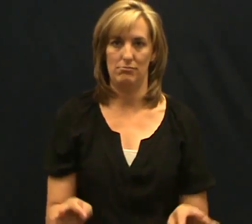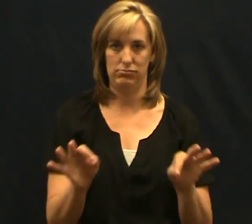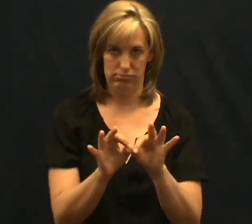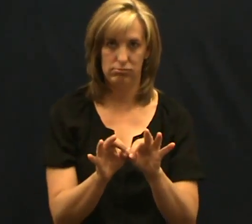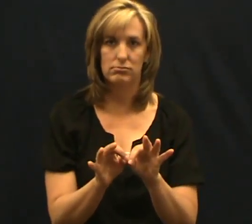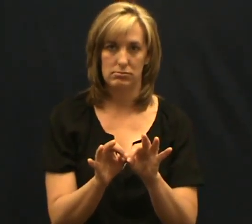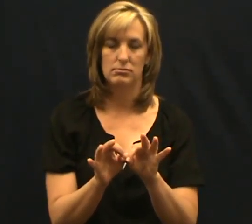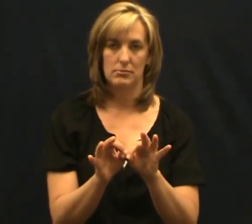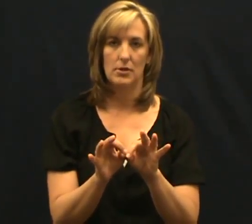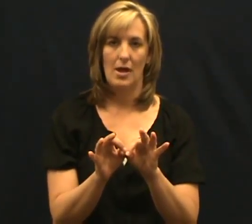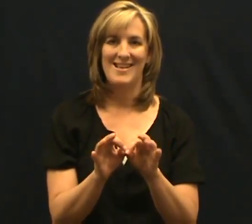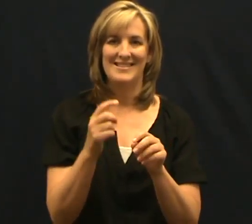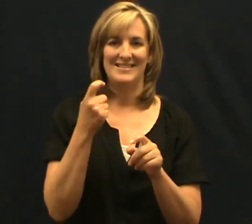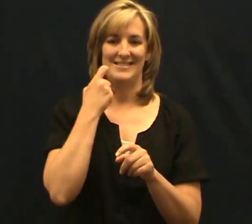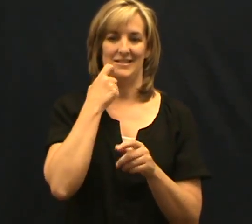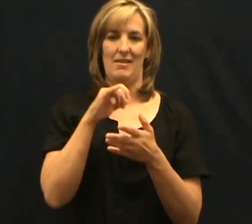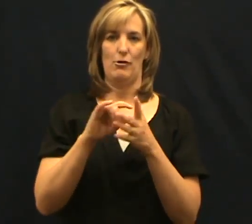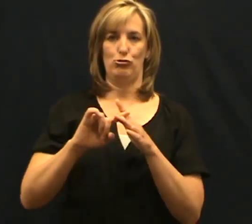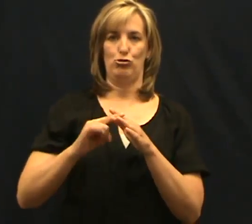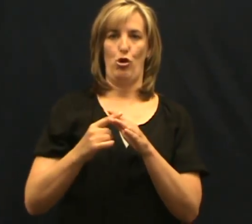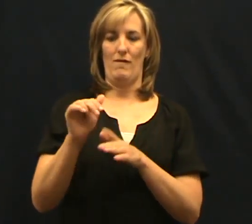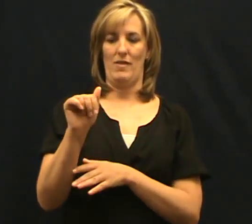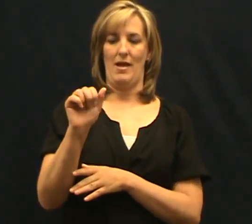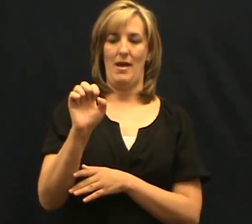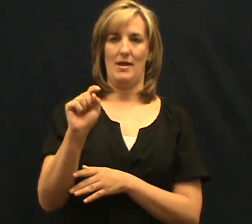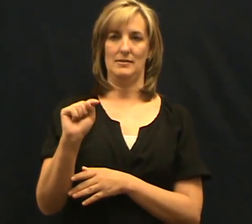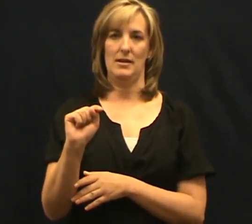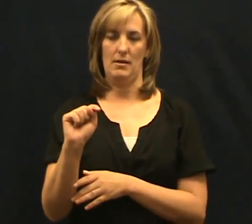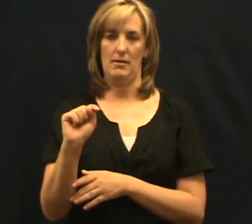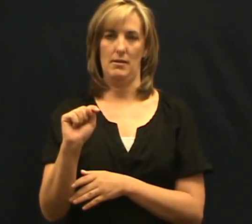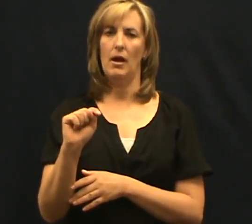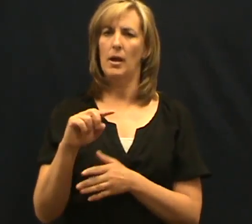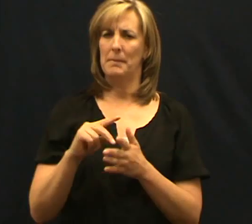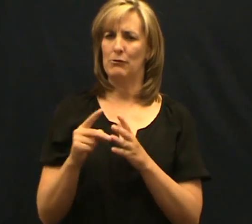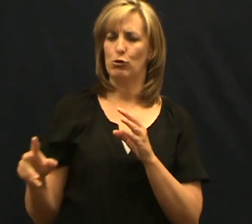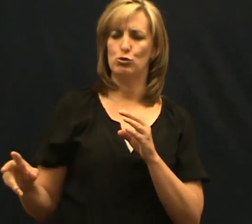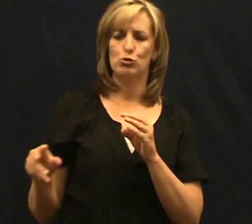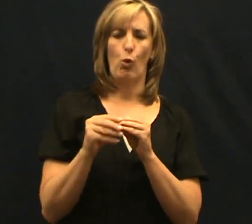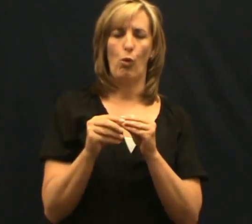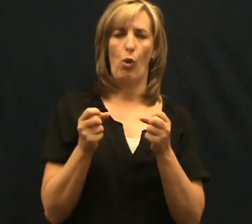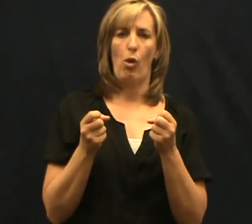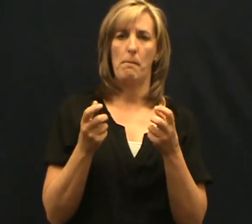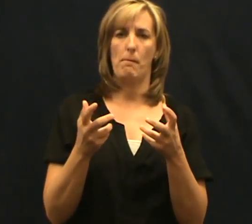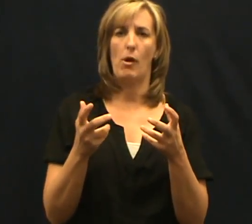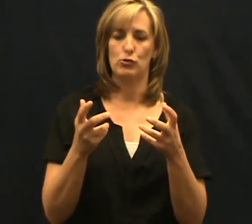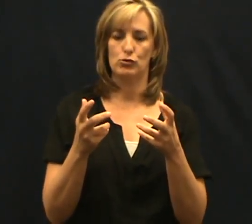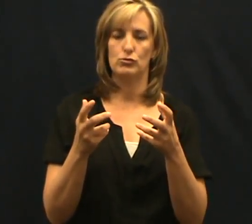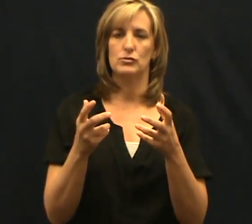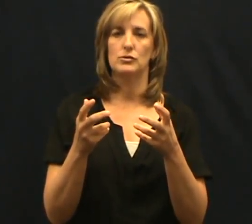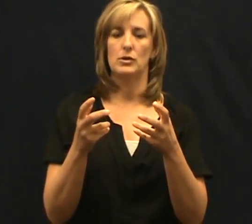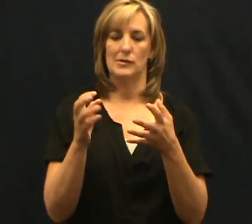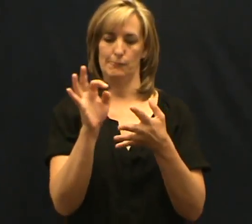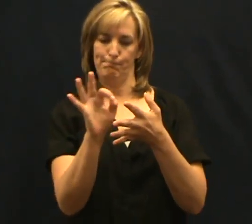accumulated means it's the total amount that was recorded every period up until this point